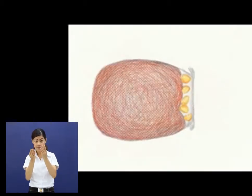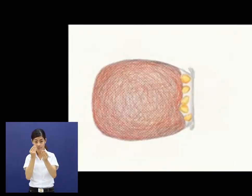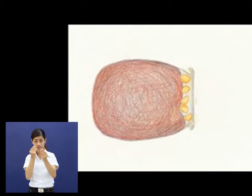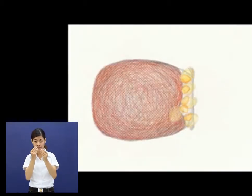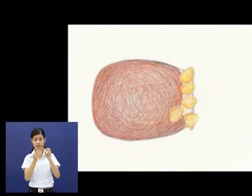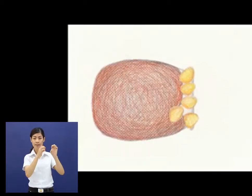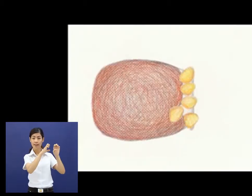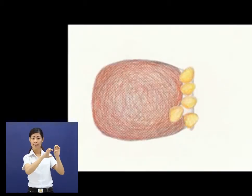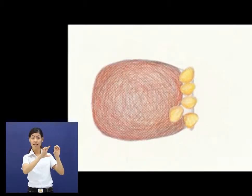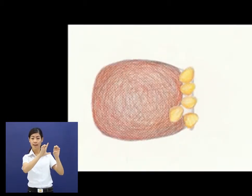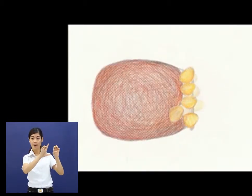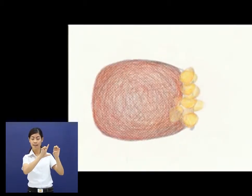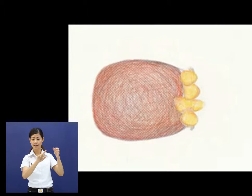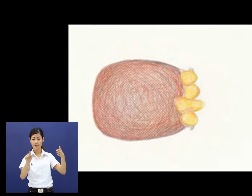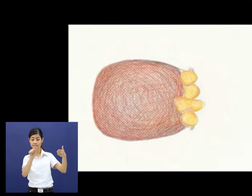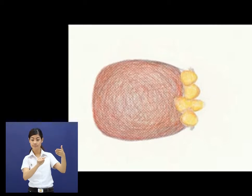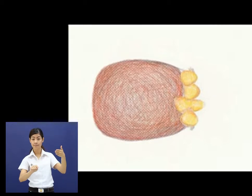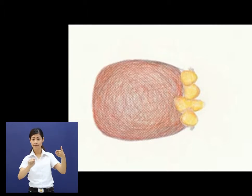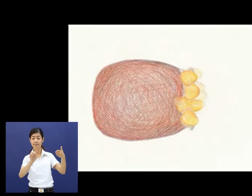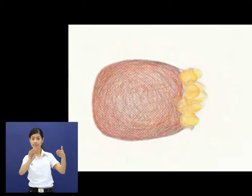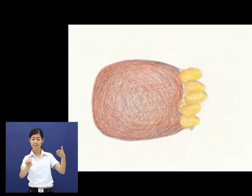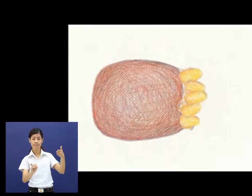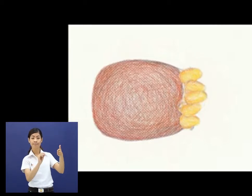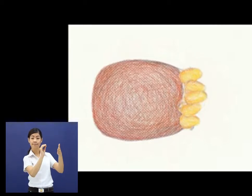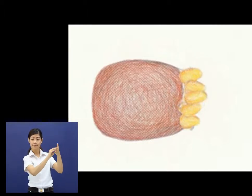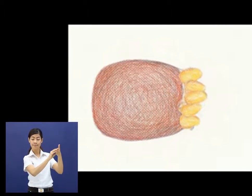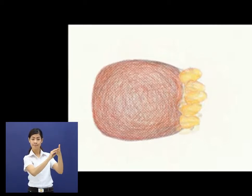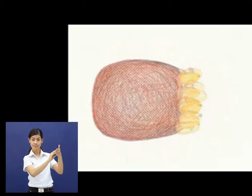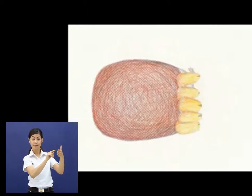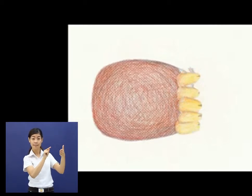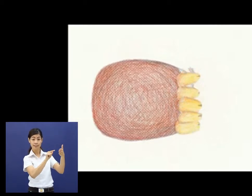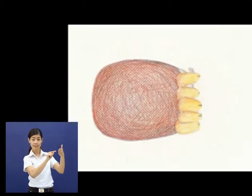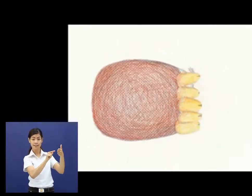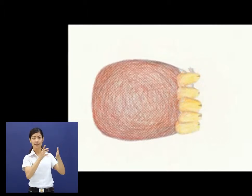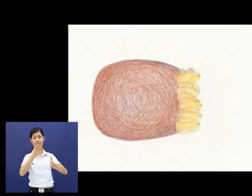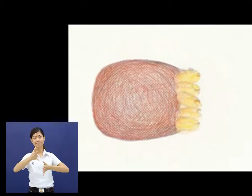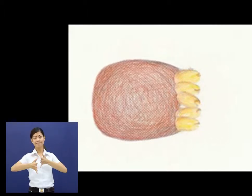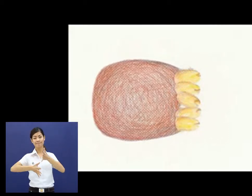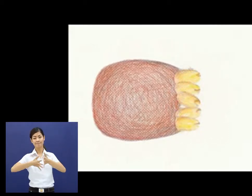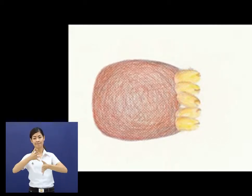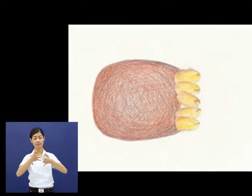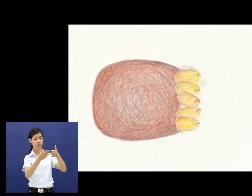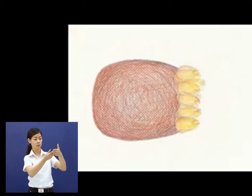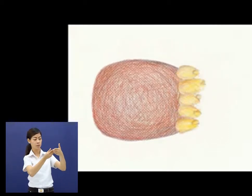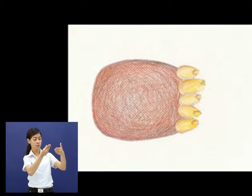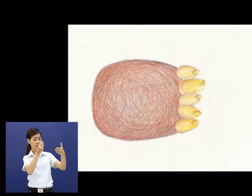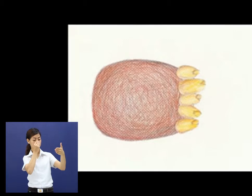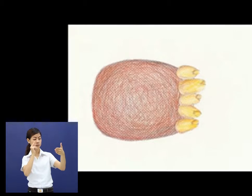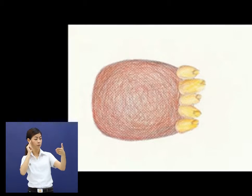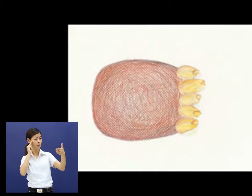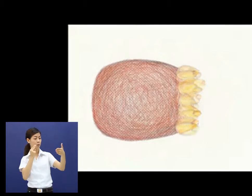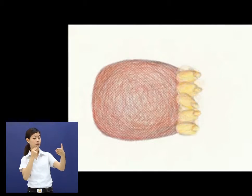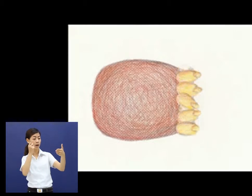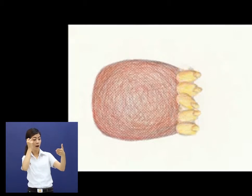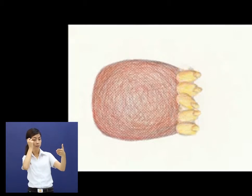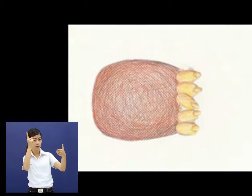so students can see the growth of oyster mushrooms in a short time.